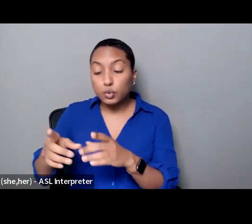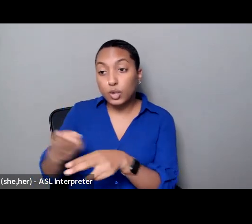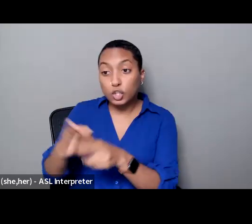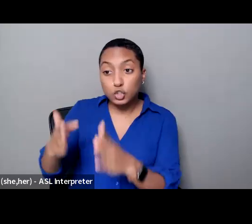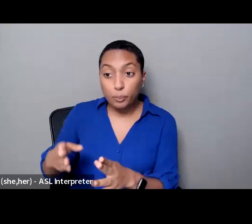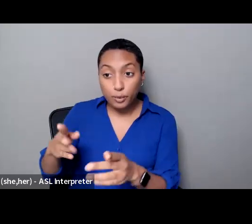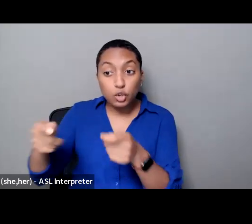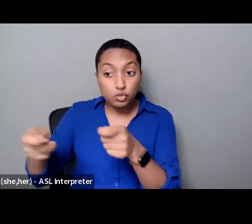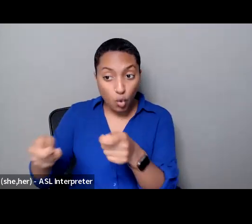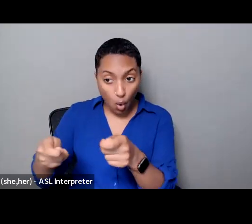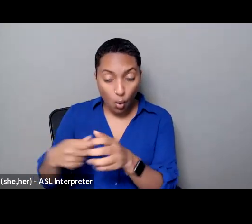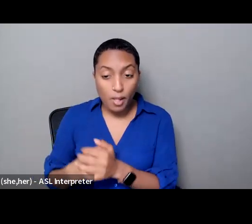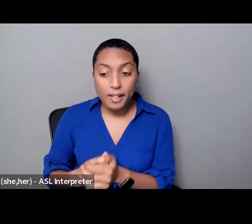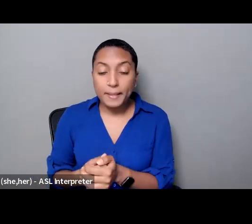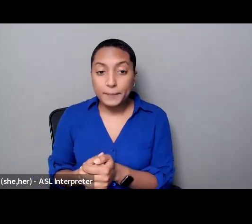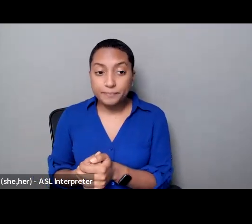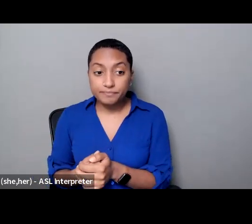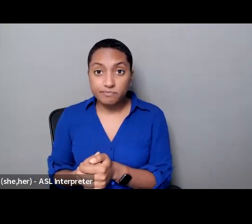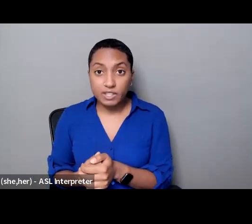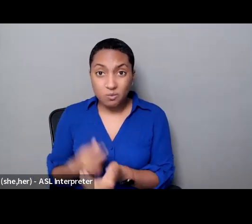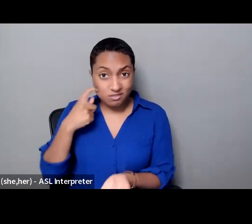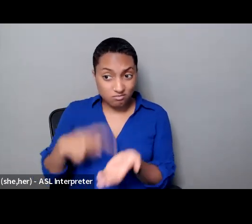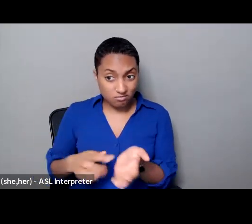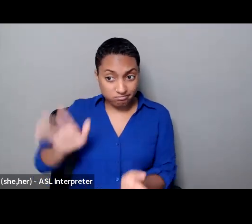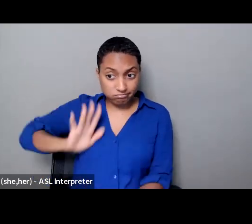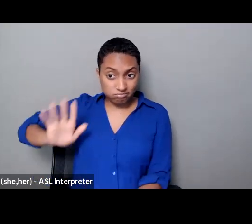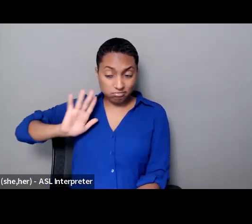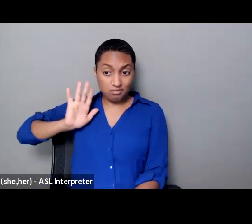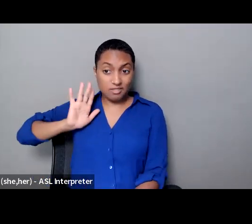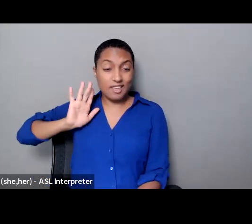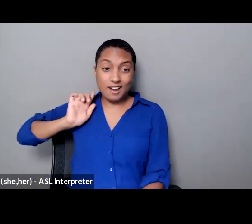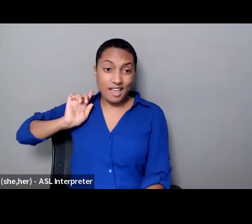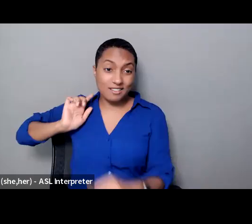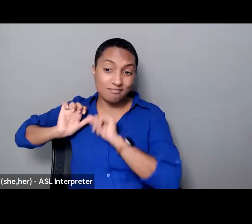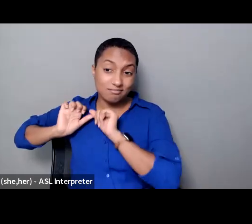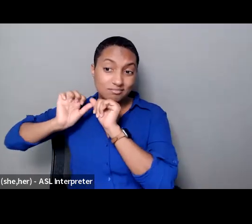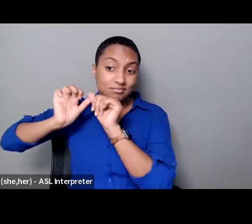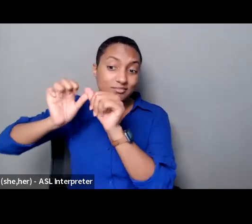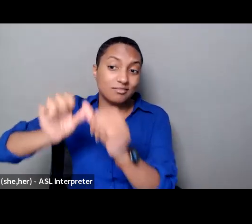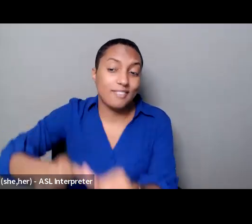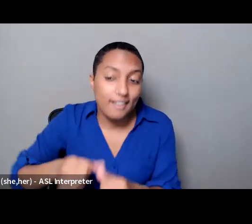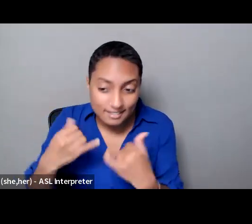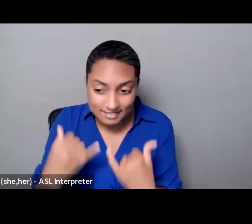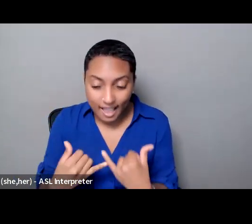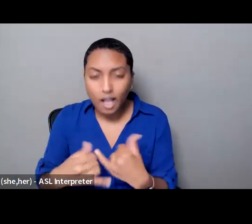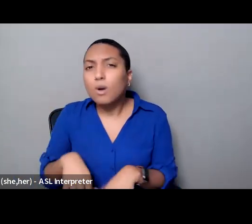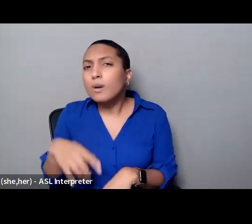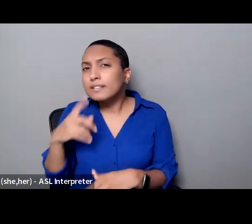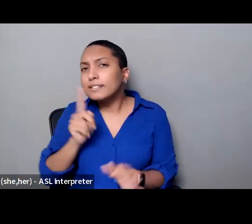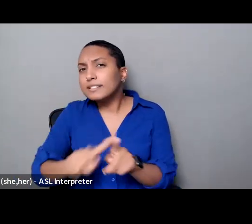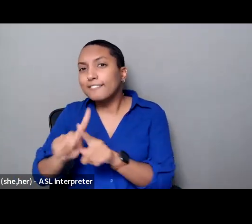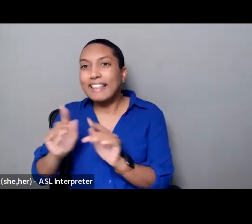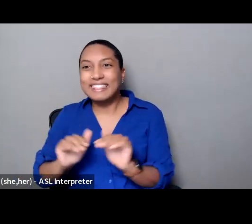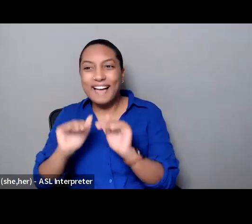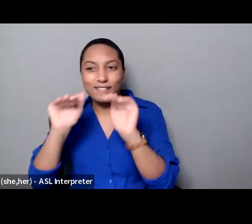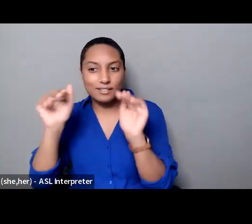then and we see now various levels of implementation of true consumer control. So we